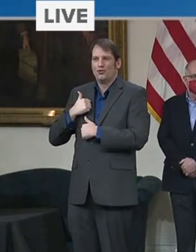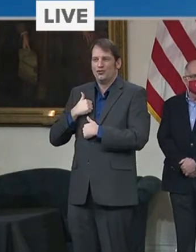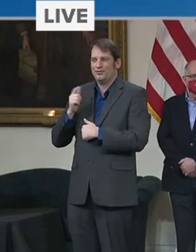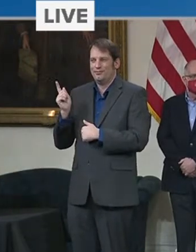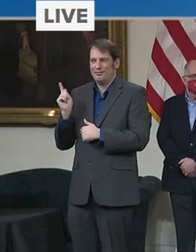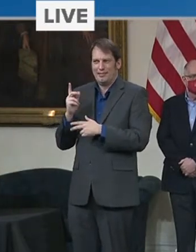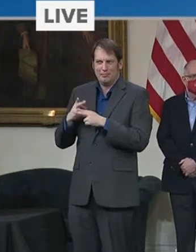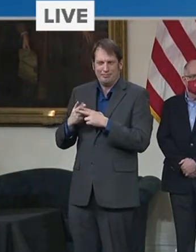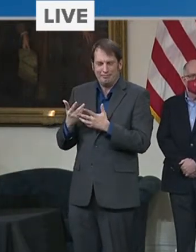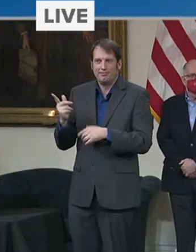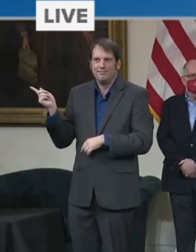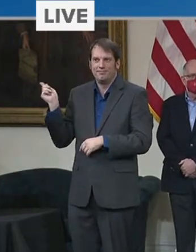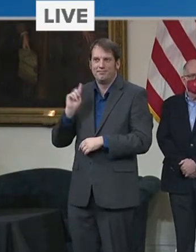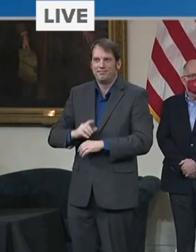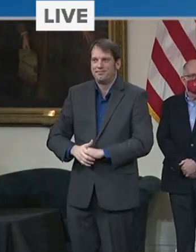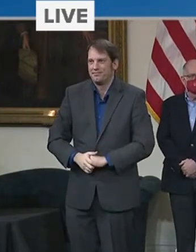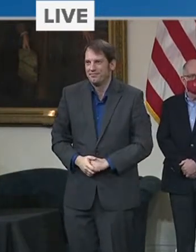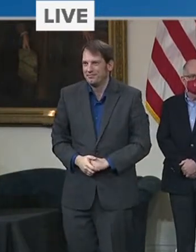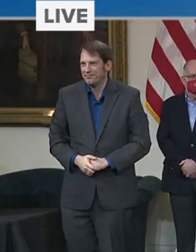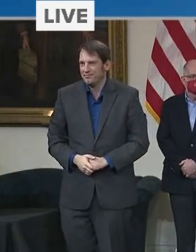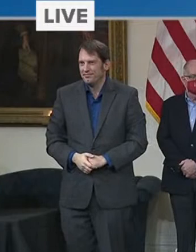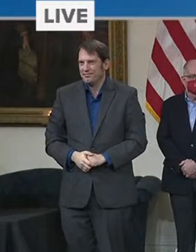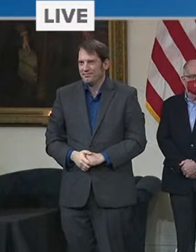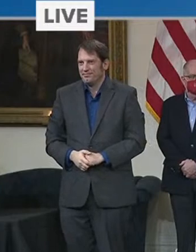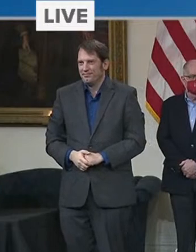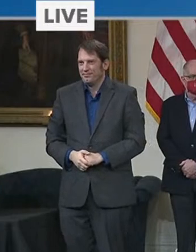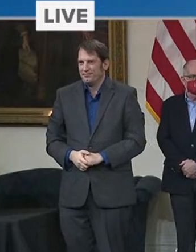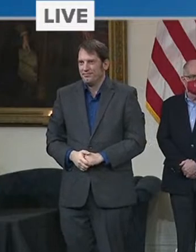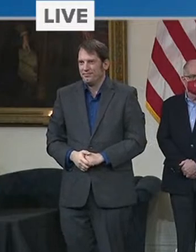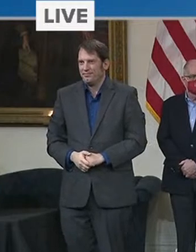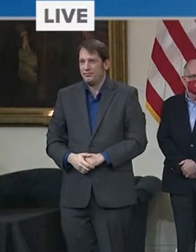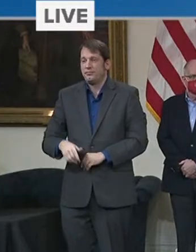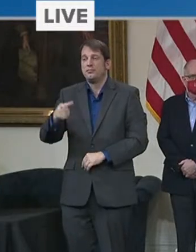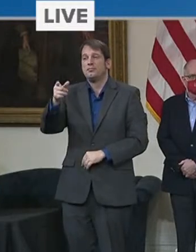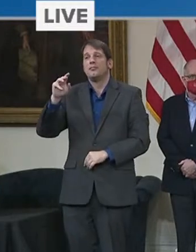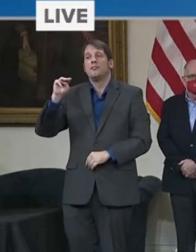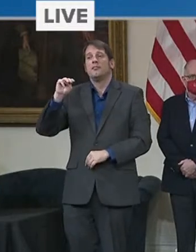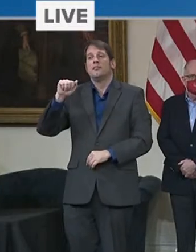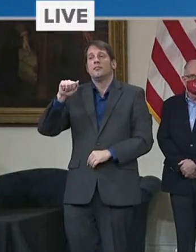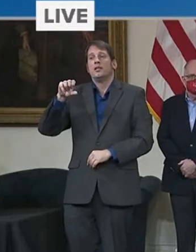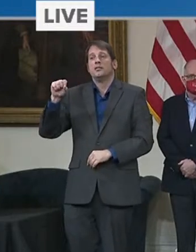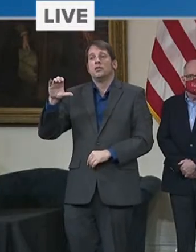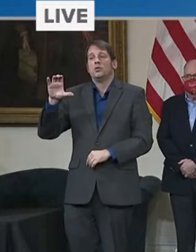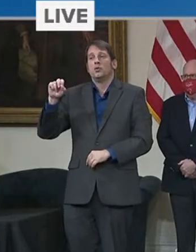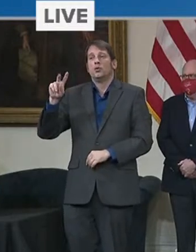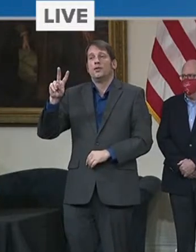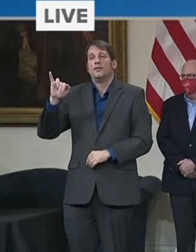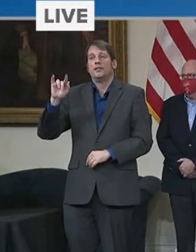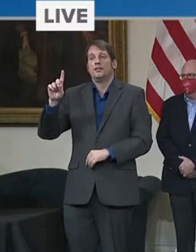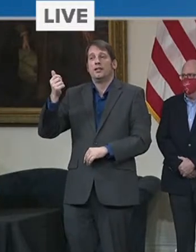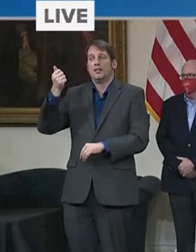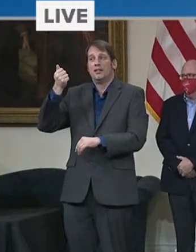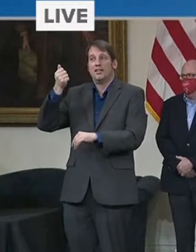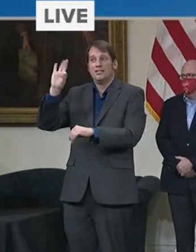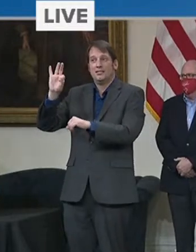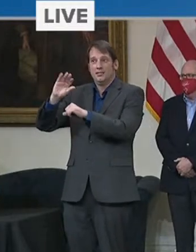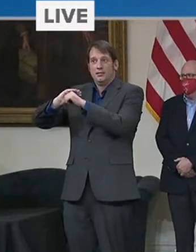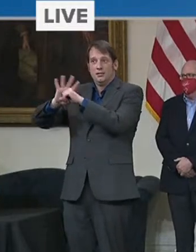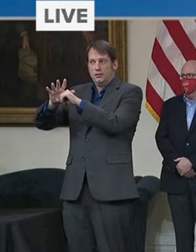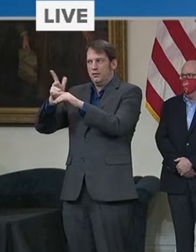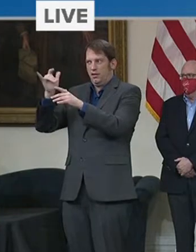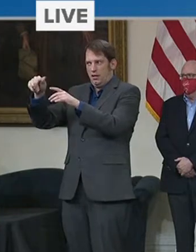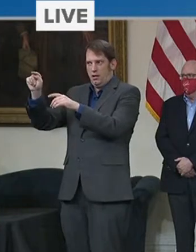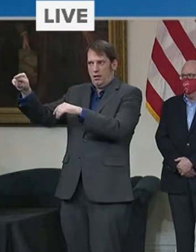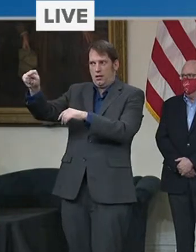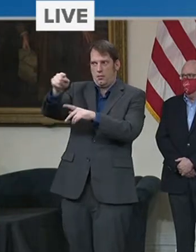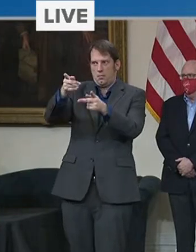Standing up mass COVID-19 sites across the state is a necessity and requires meticulous